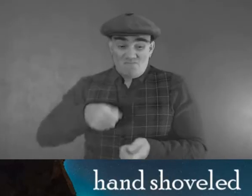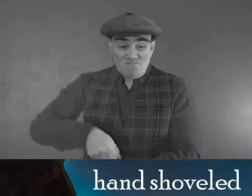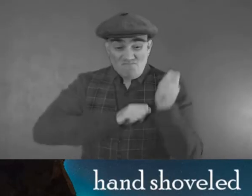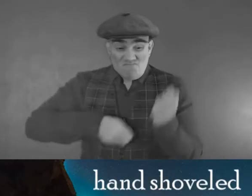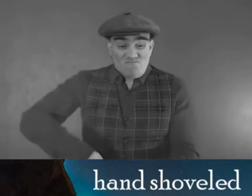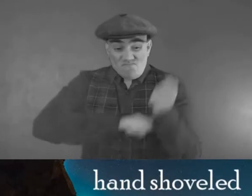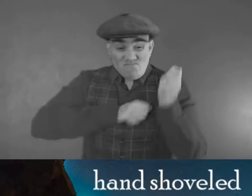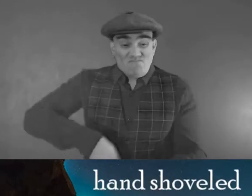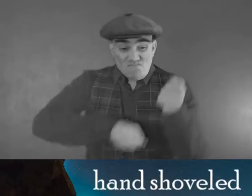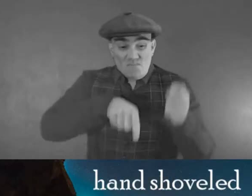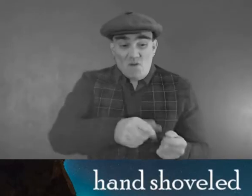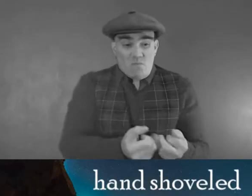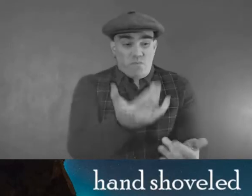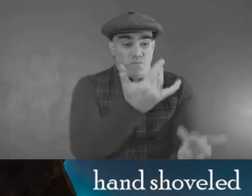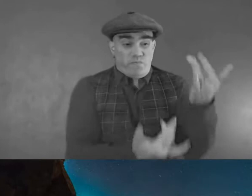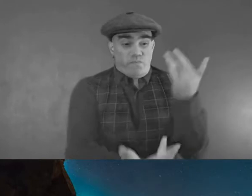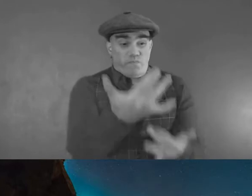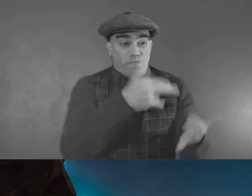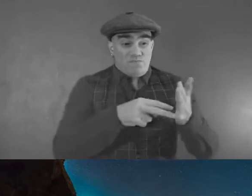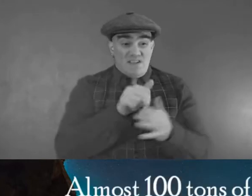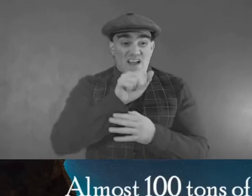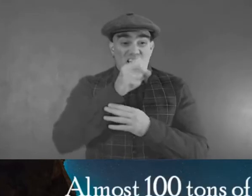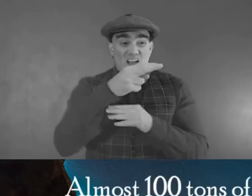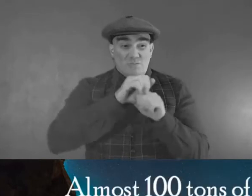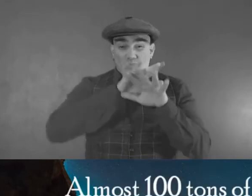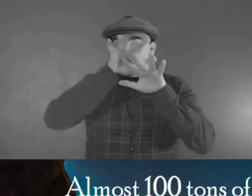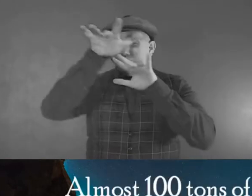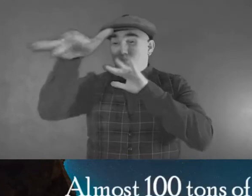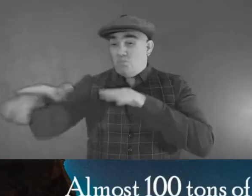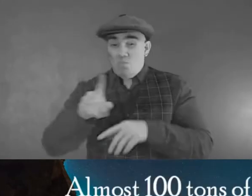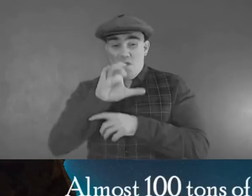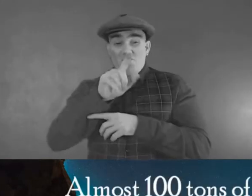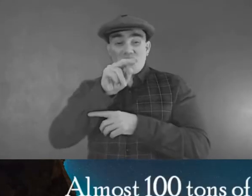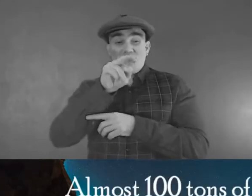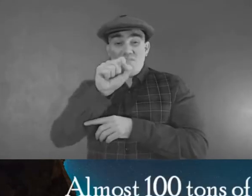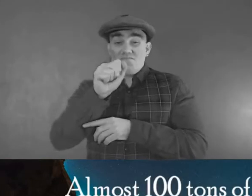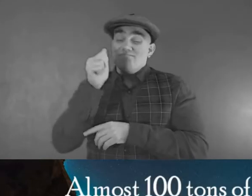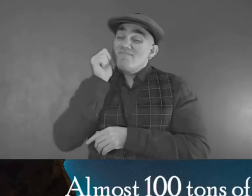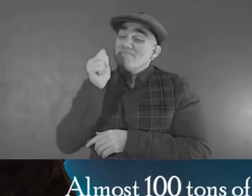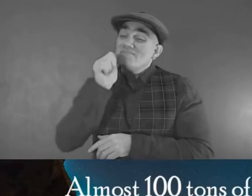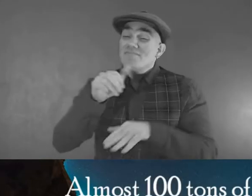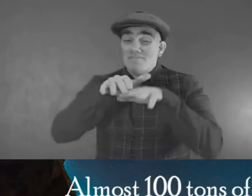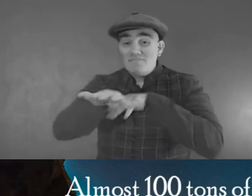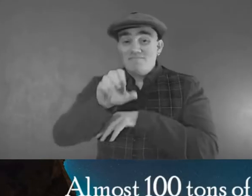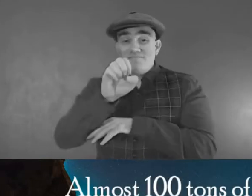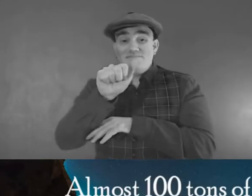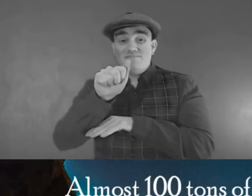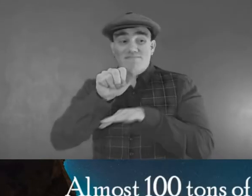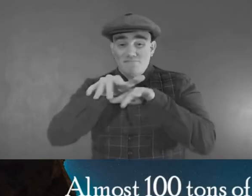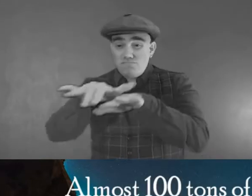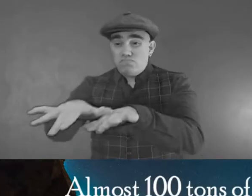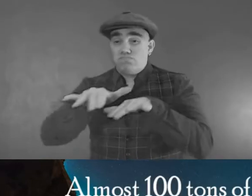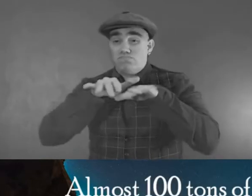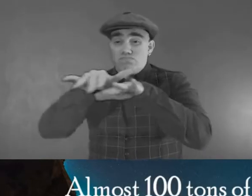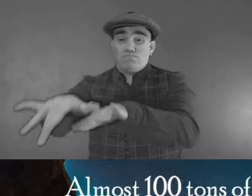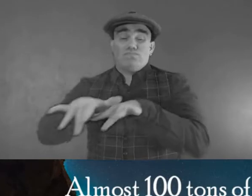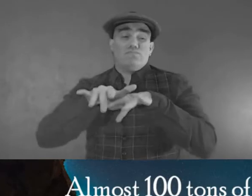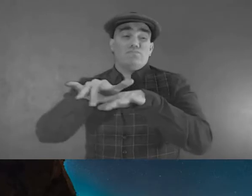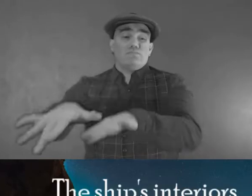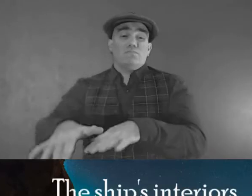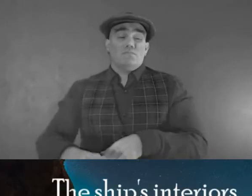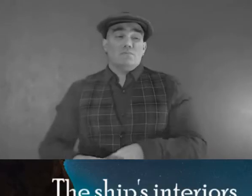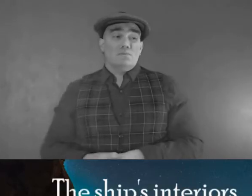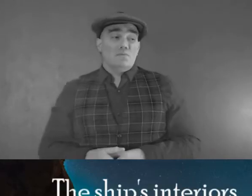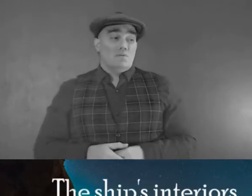of 176 men. Almost 100 tons of ash were injected into the sea every 24 hours.